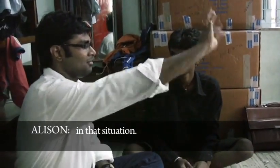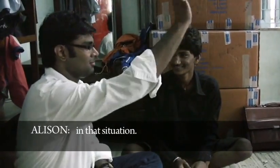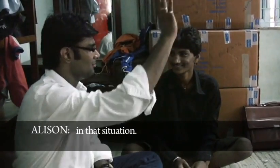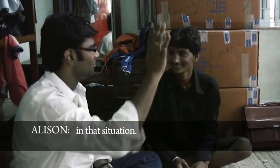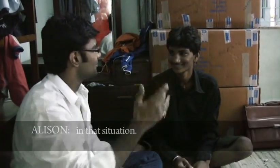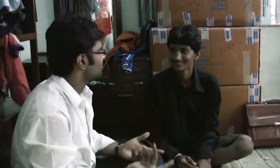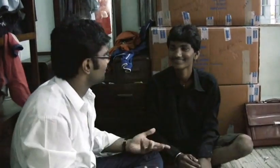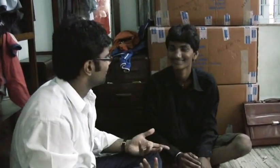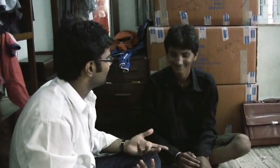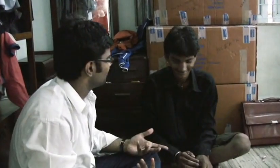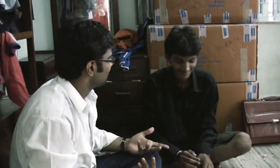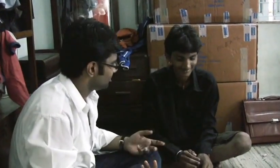situation.